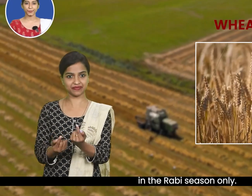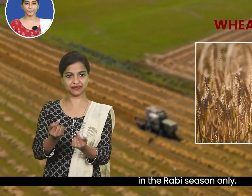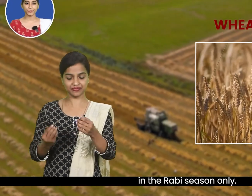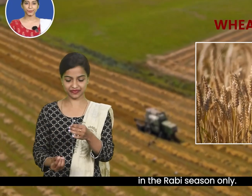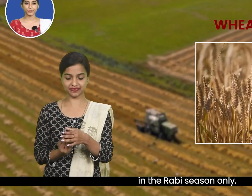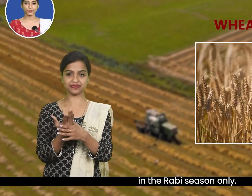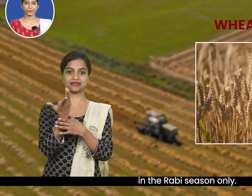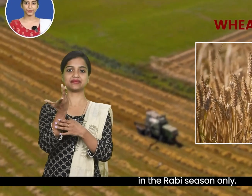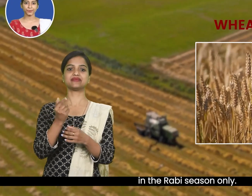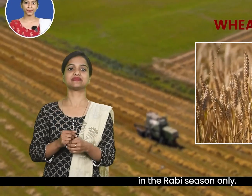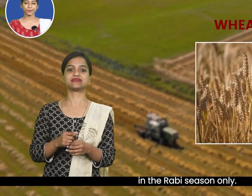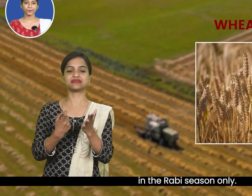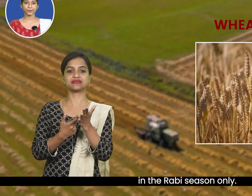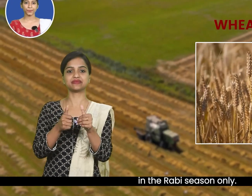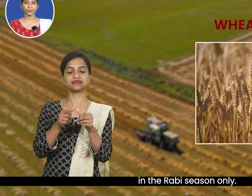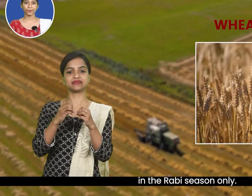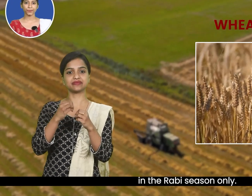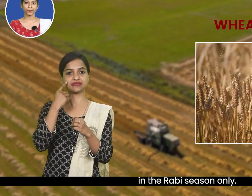only.